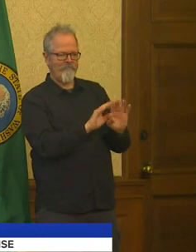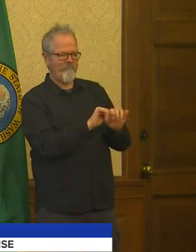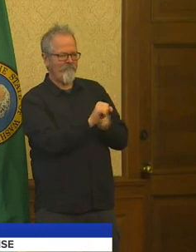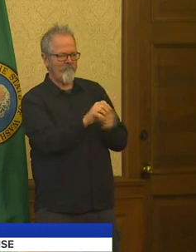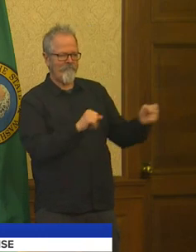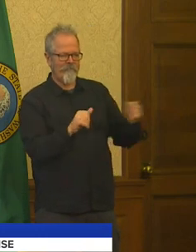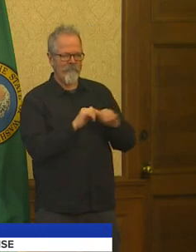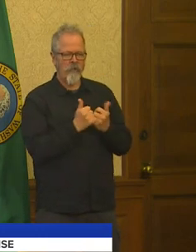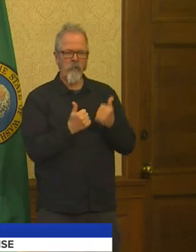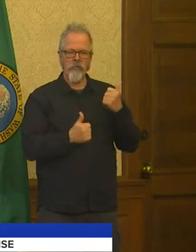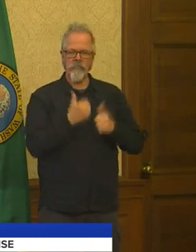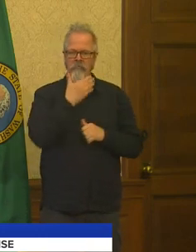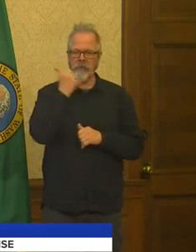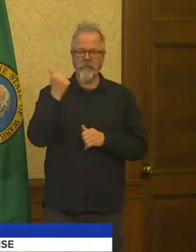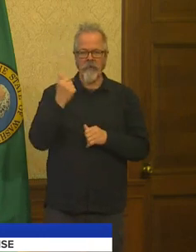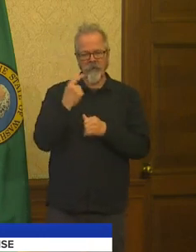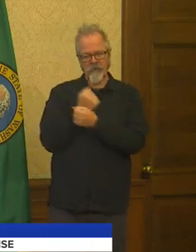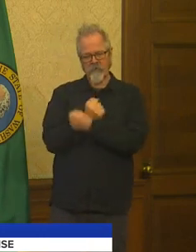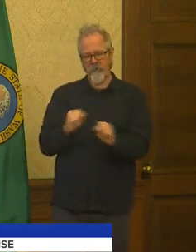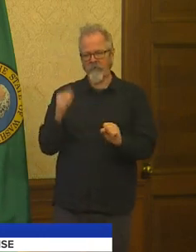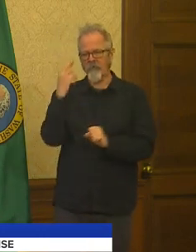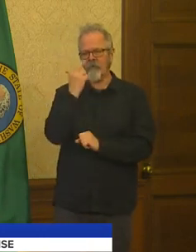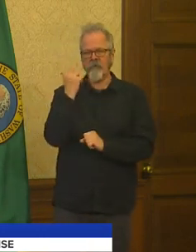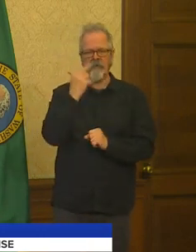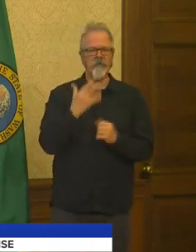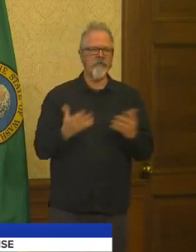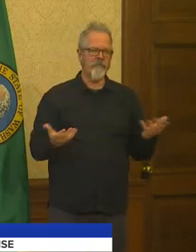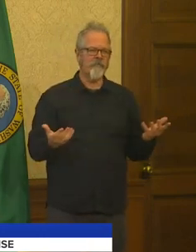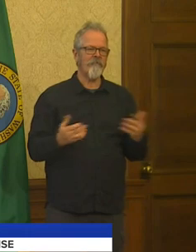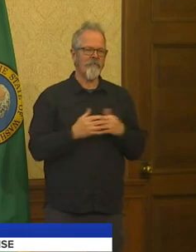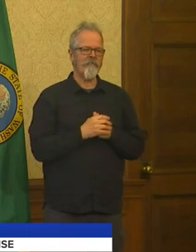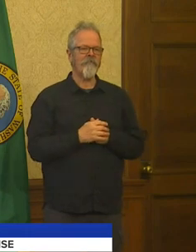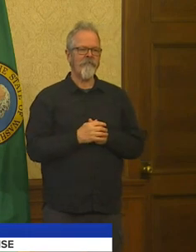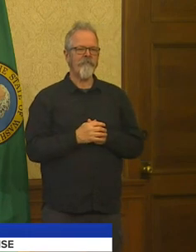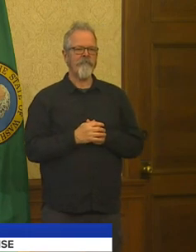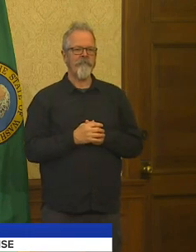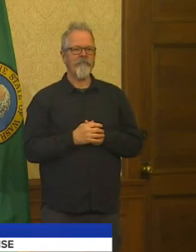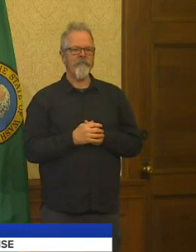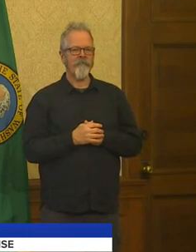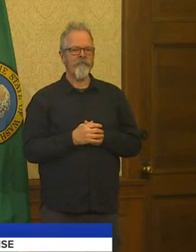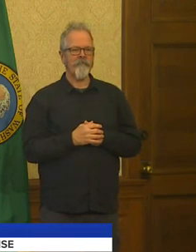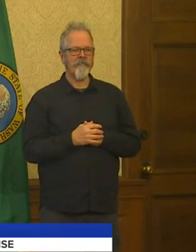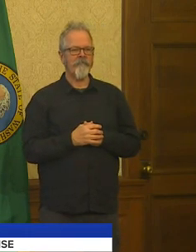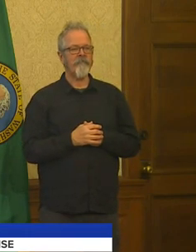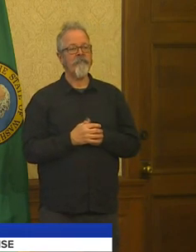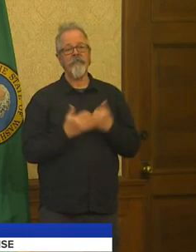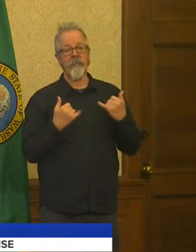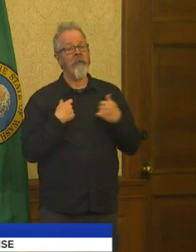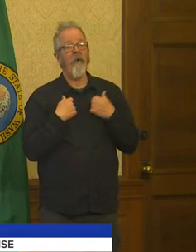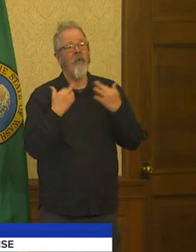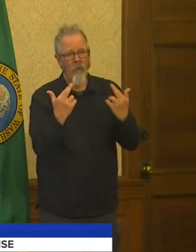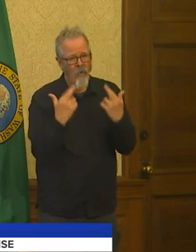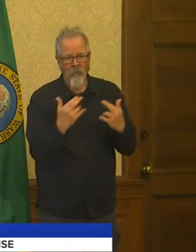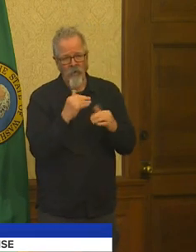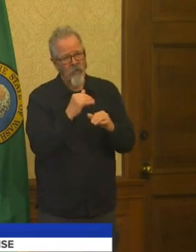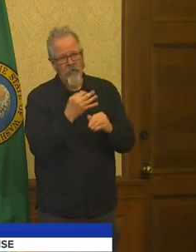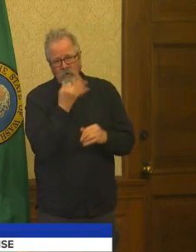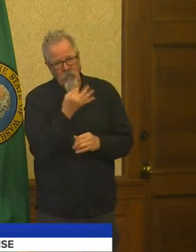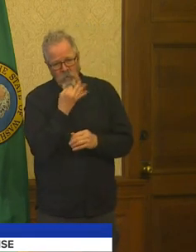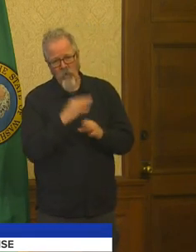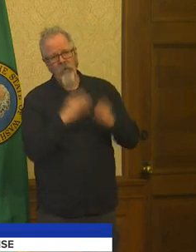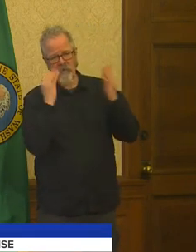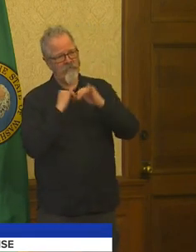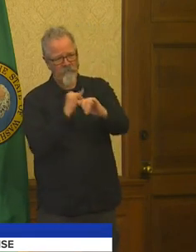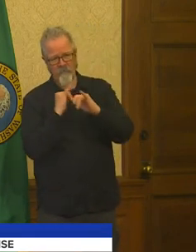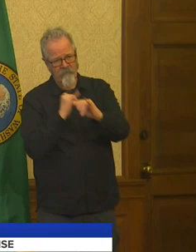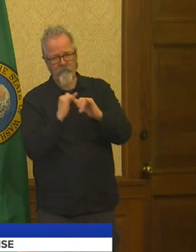be safe and move up from there. And so I hope that that's sooner rather than later. As far as the parks, Don, do